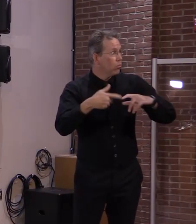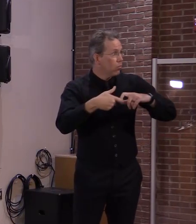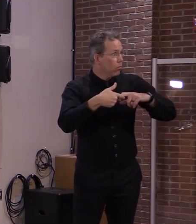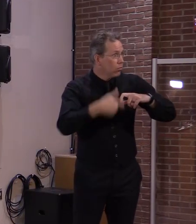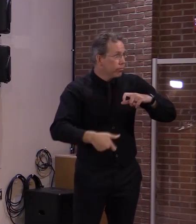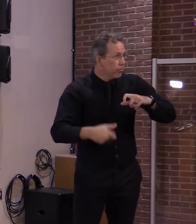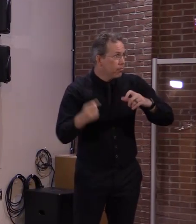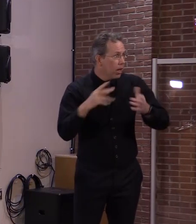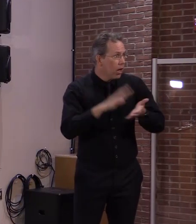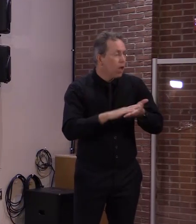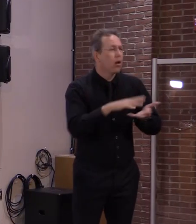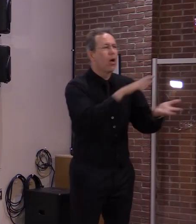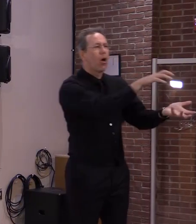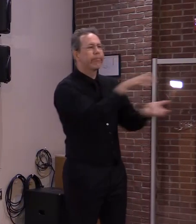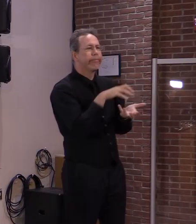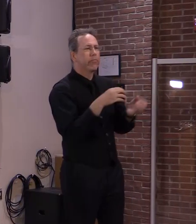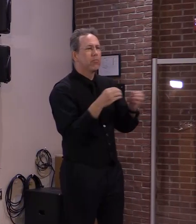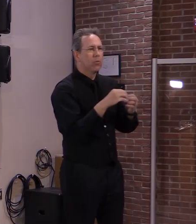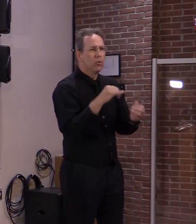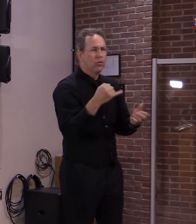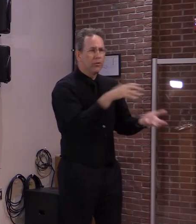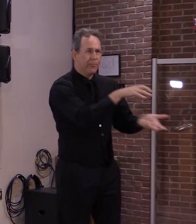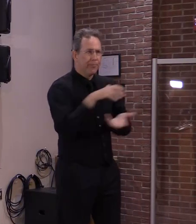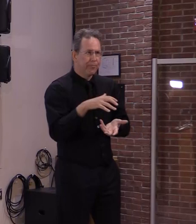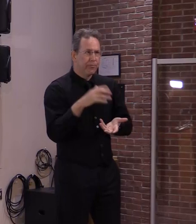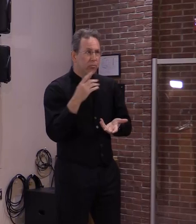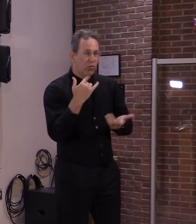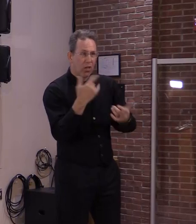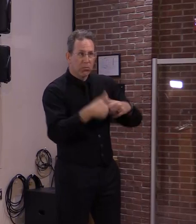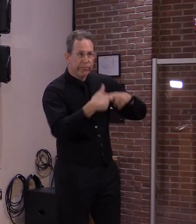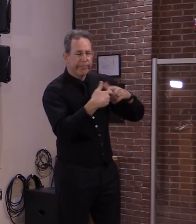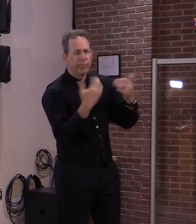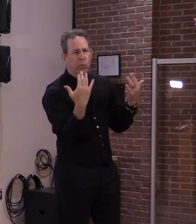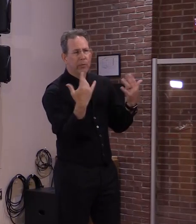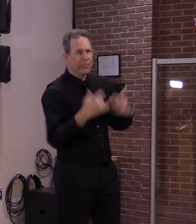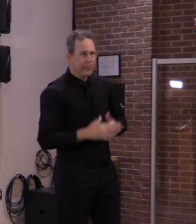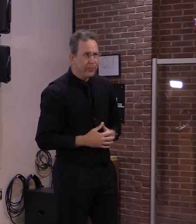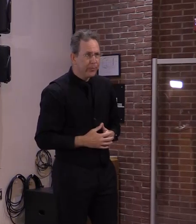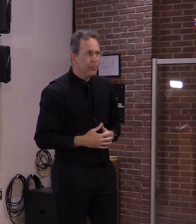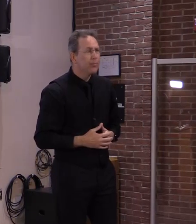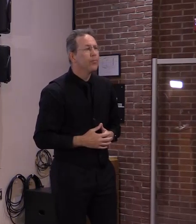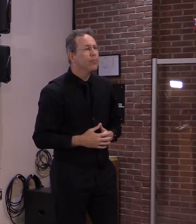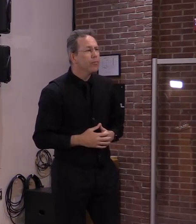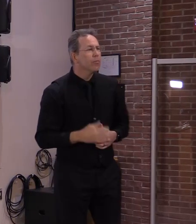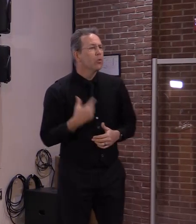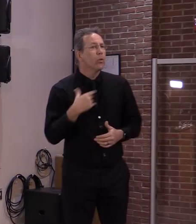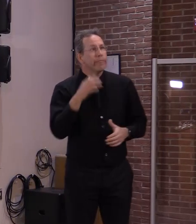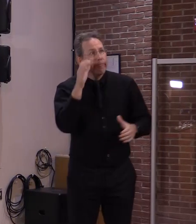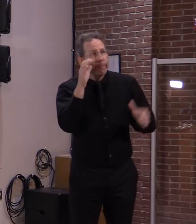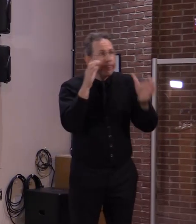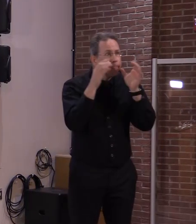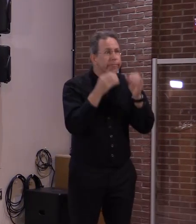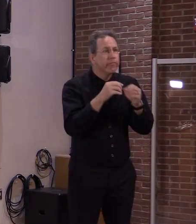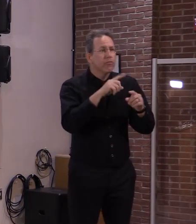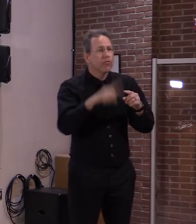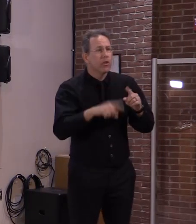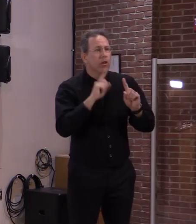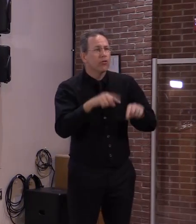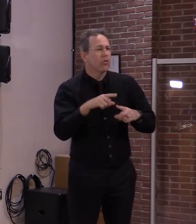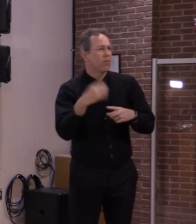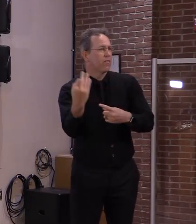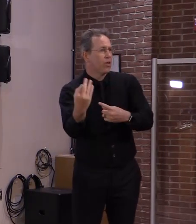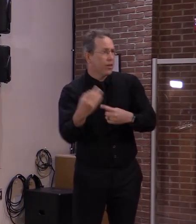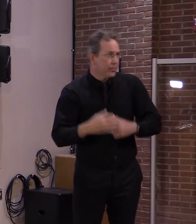that's about all we heard. There were some questions, limited questions from other governors, and the call is still going